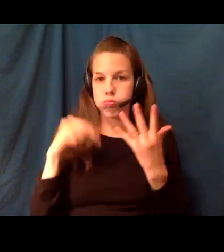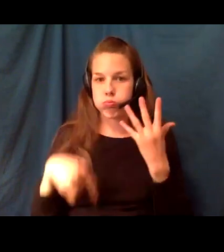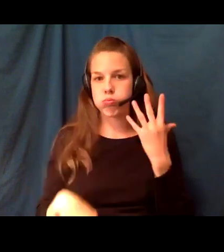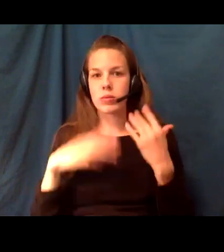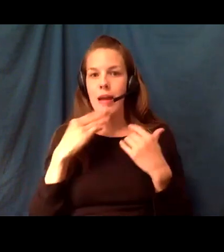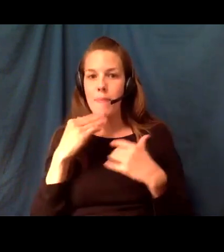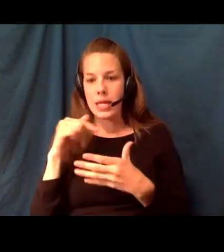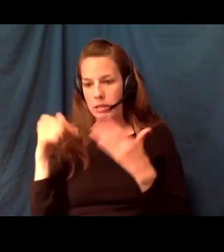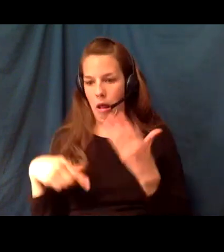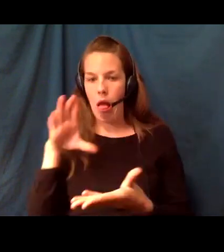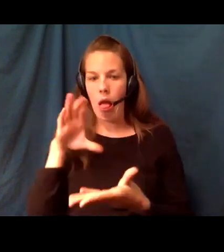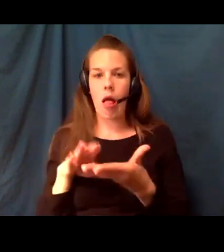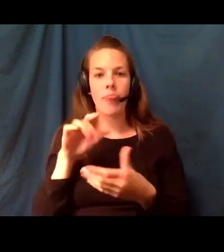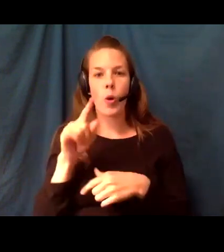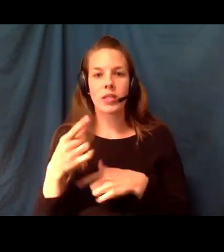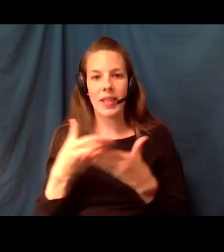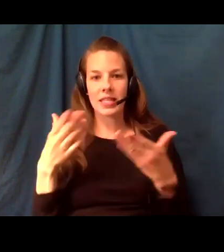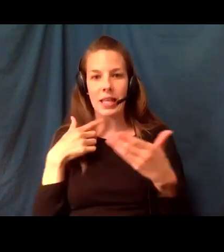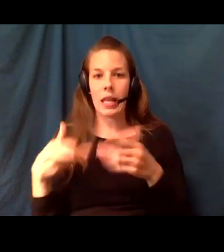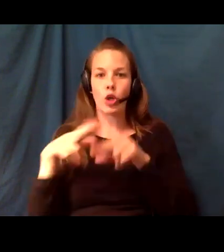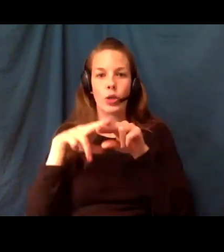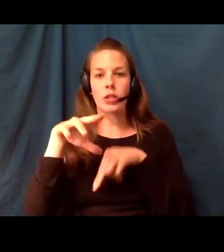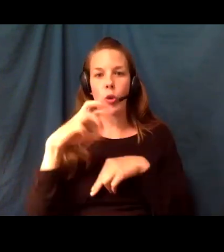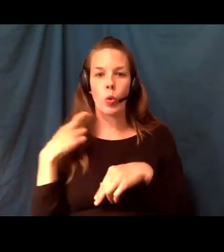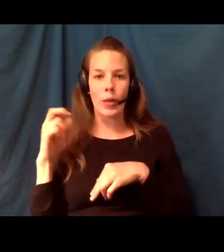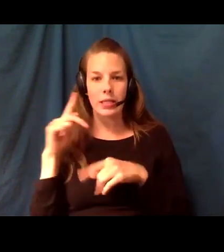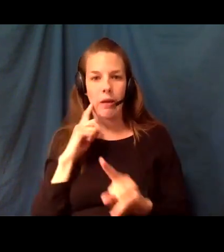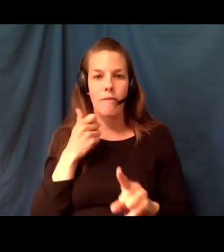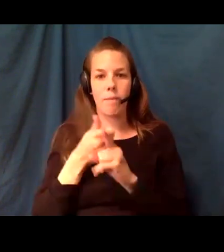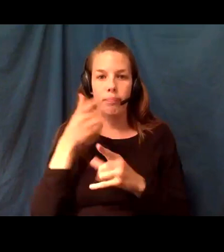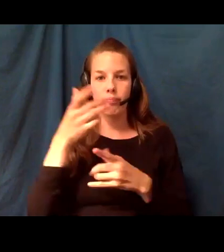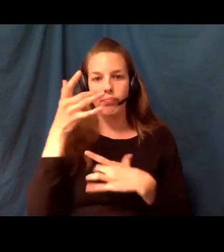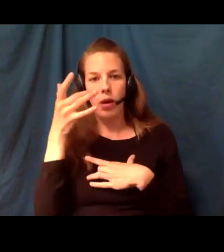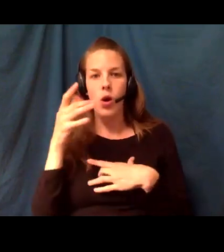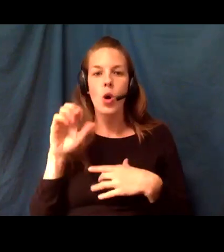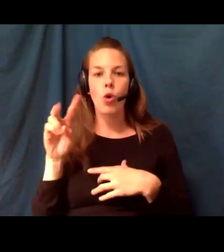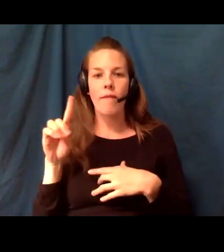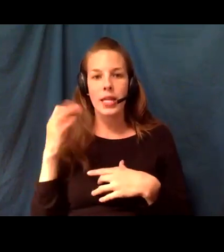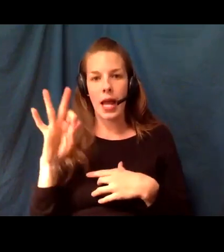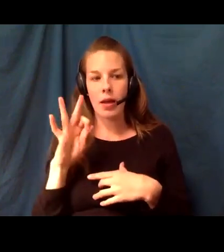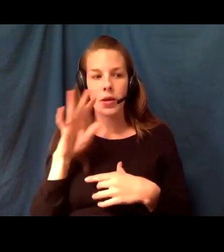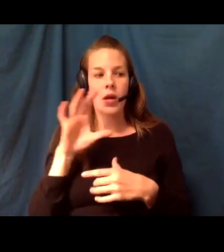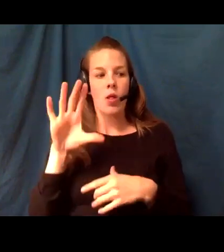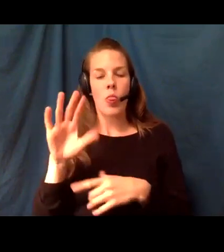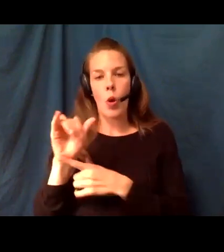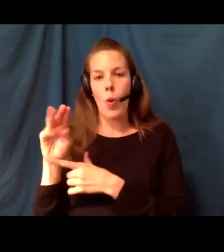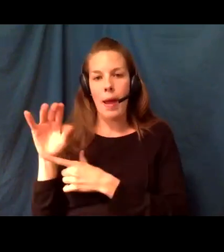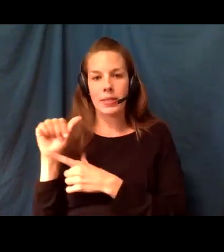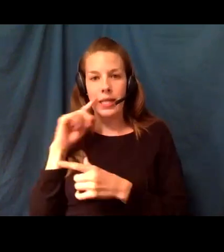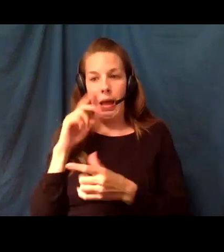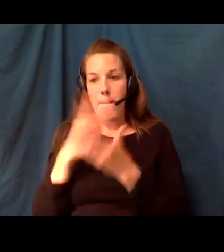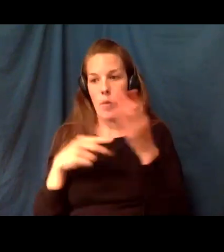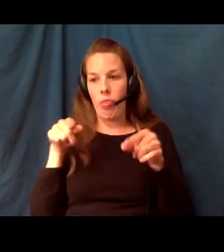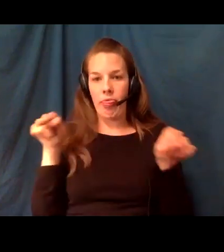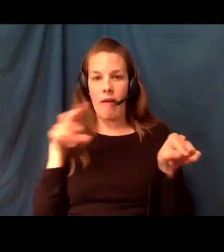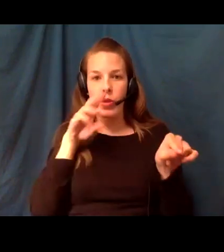of these conditions can increase your risk to getting COVID-19. Leaders from the YMCAs on both sides of the river are here to